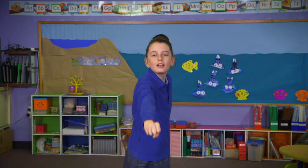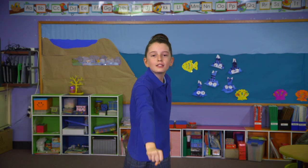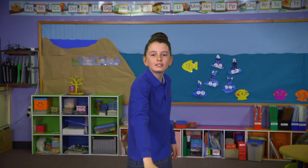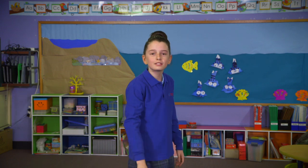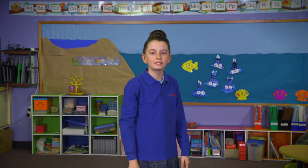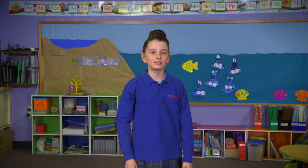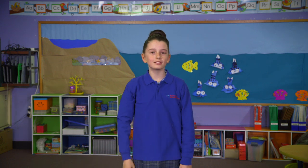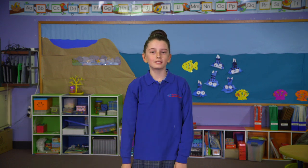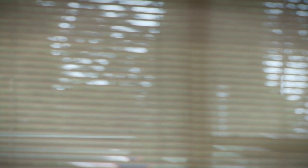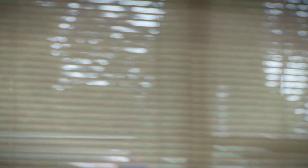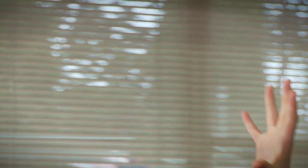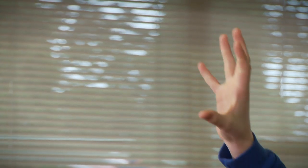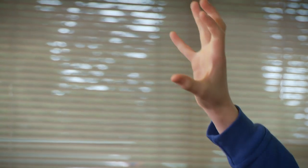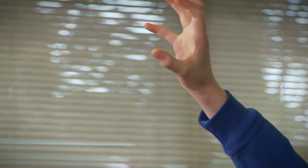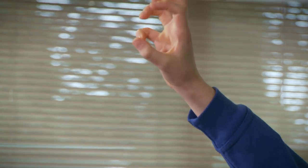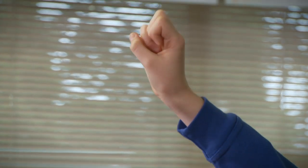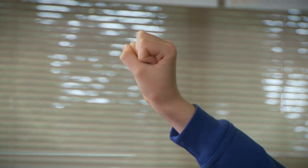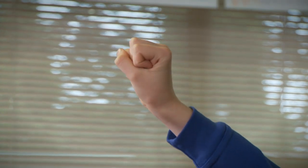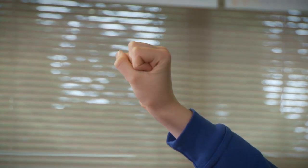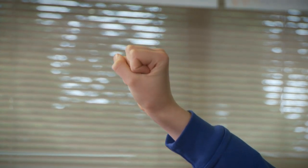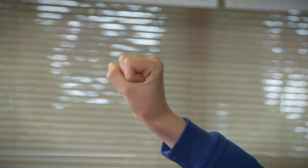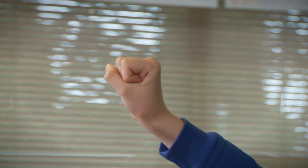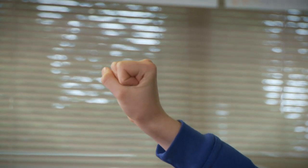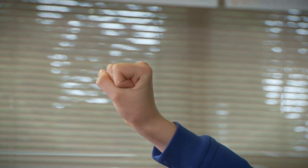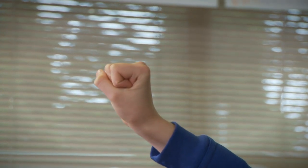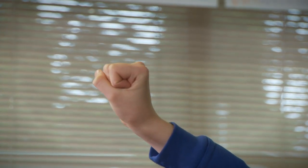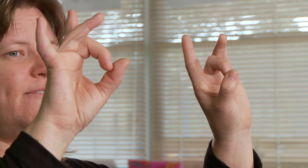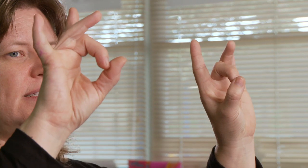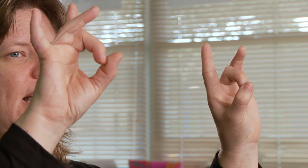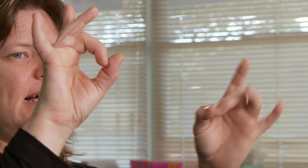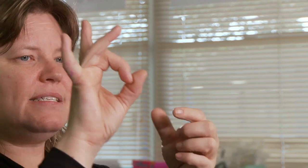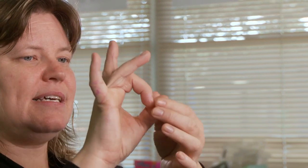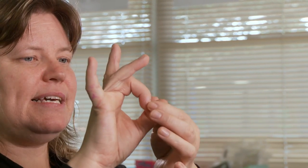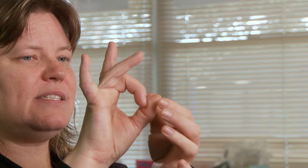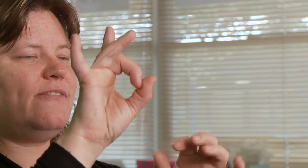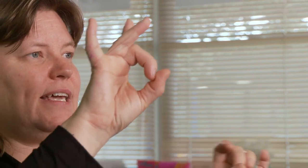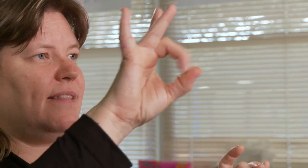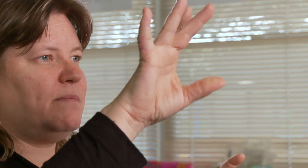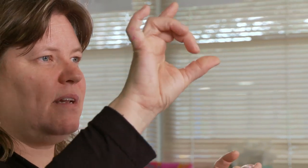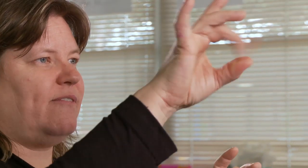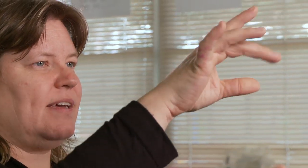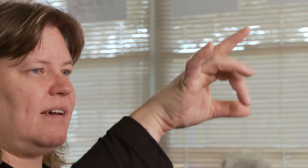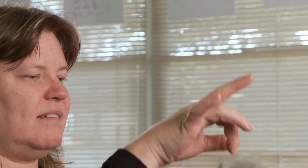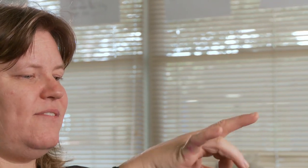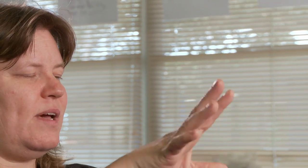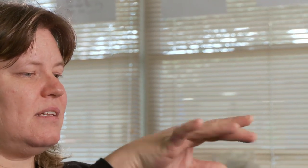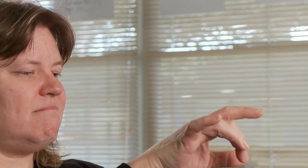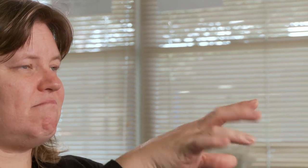then making as if to grab that light. The sign for stars is flicking this middle finger. If you had